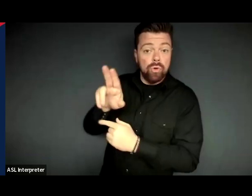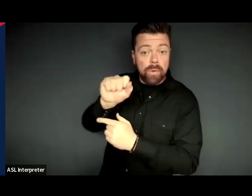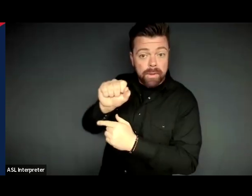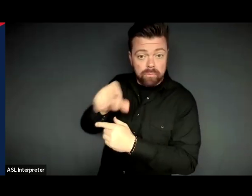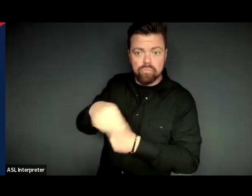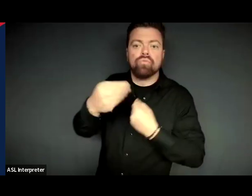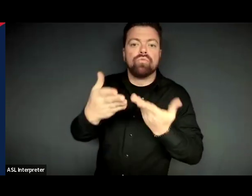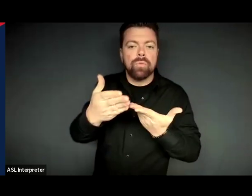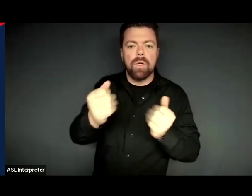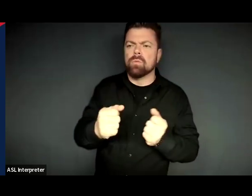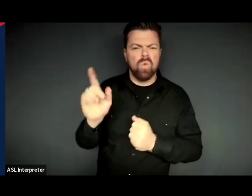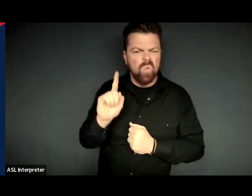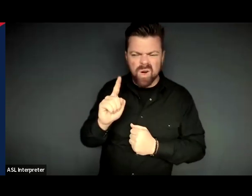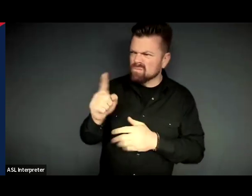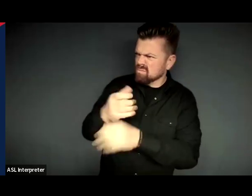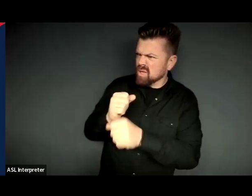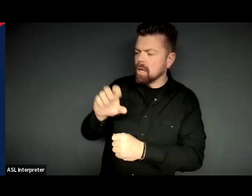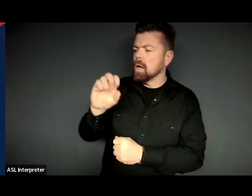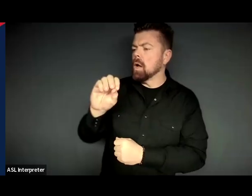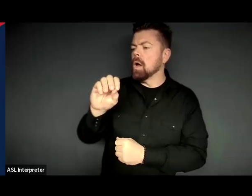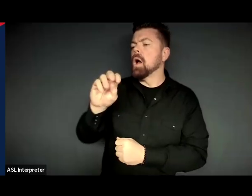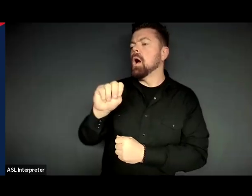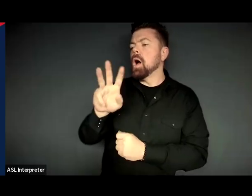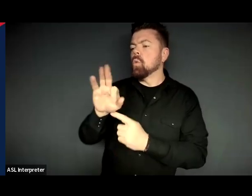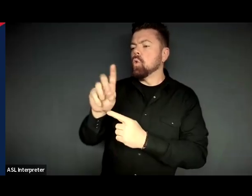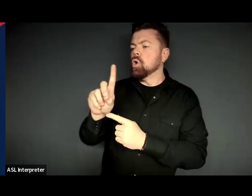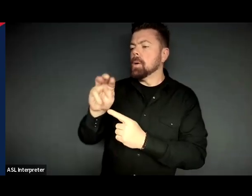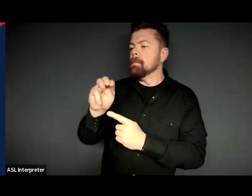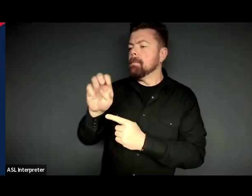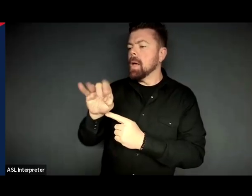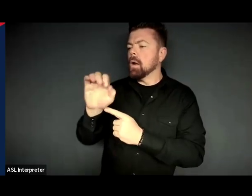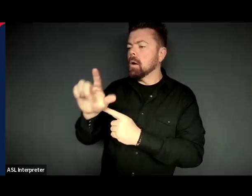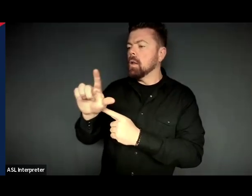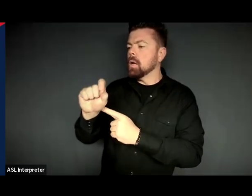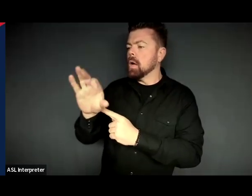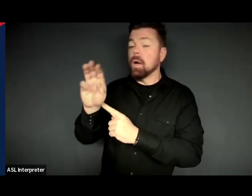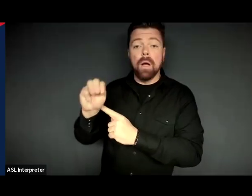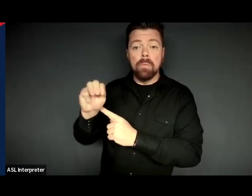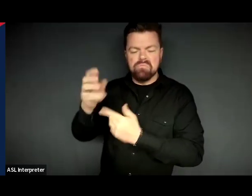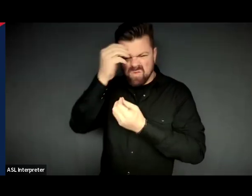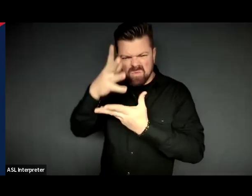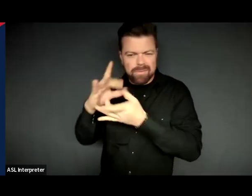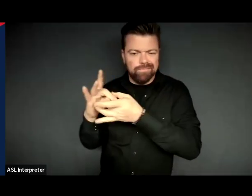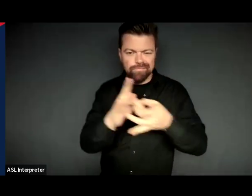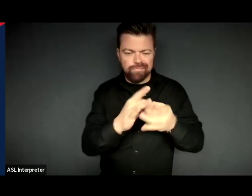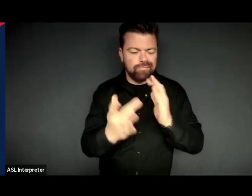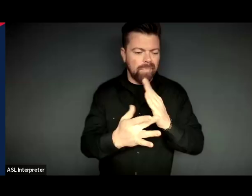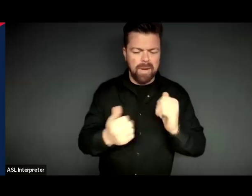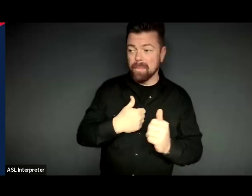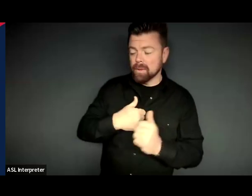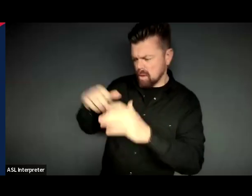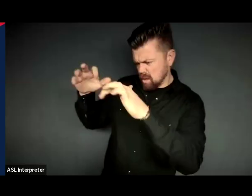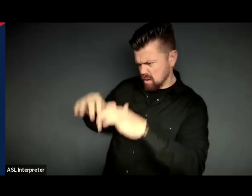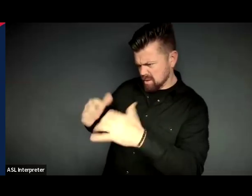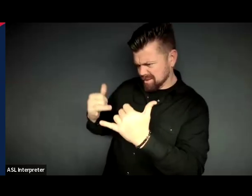to onwardmedical.com, you can get more information about the device. Now, I wasn't on their website today, but I've been on